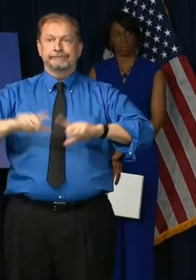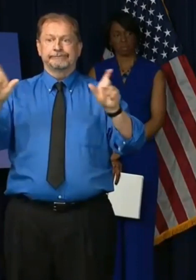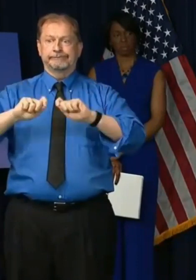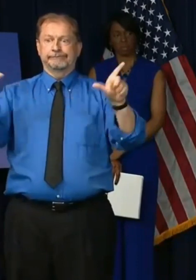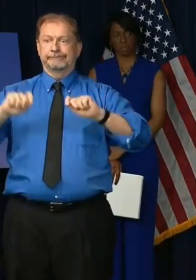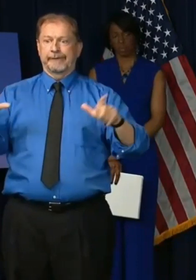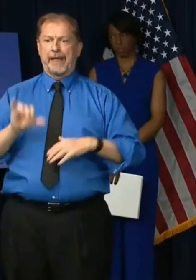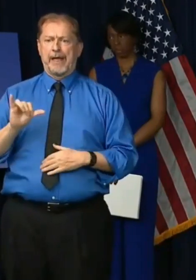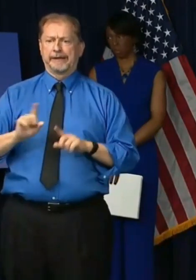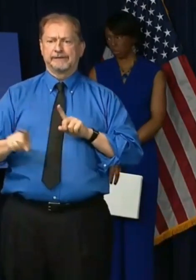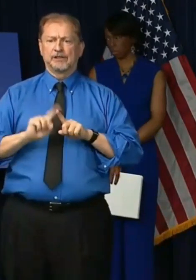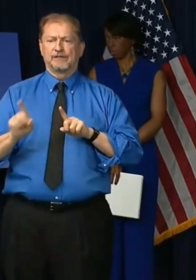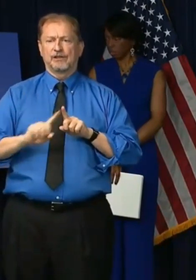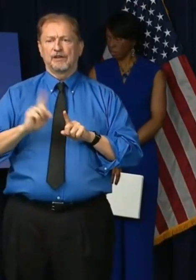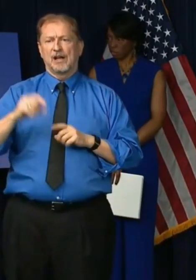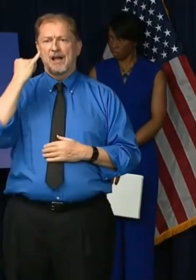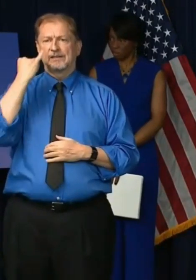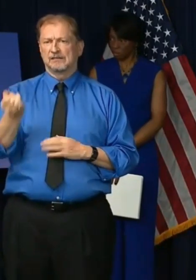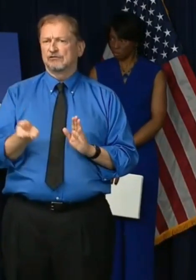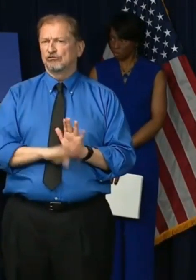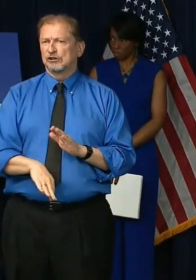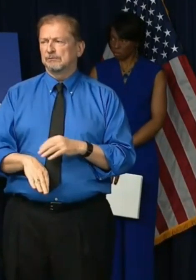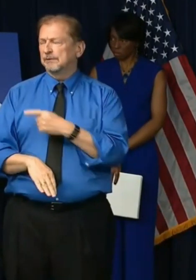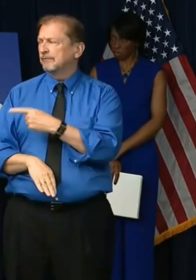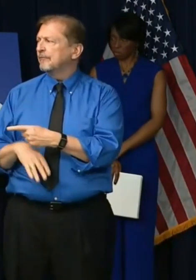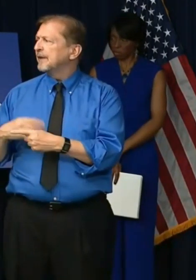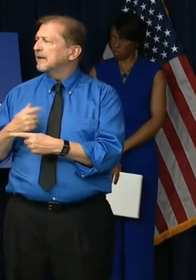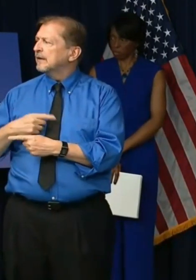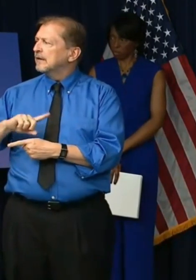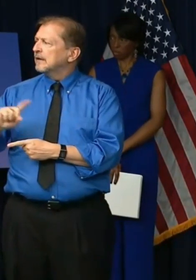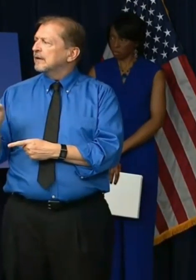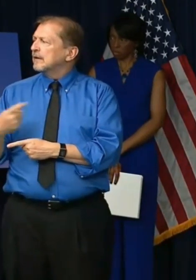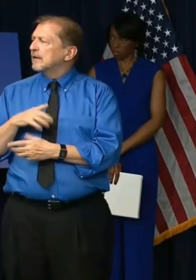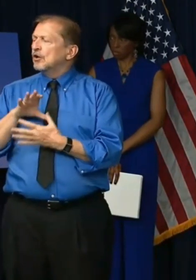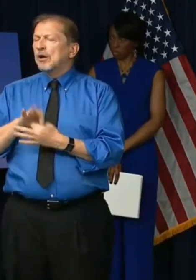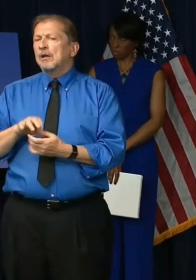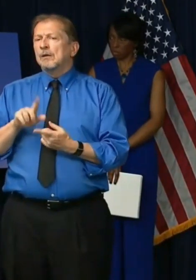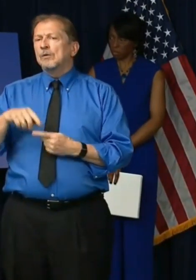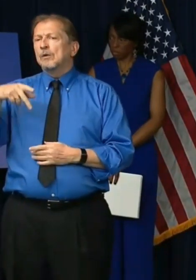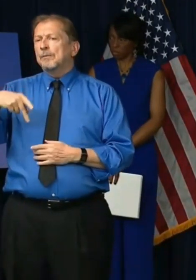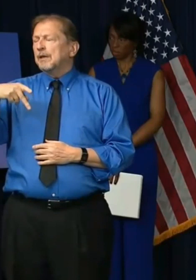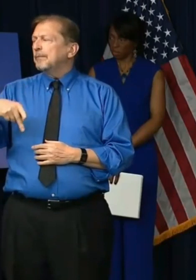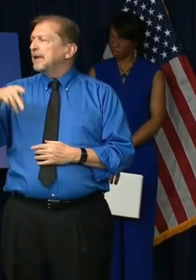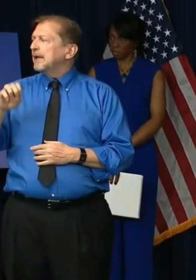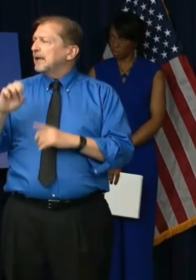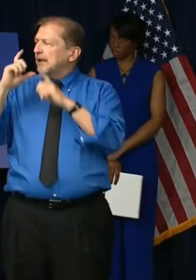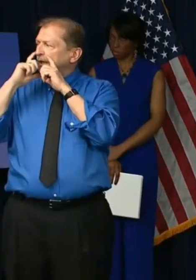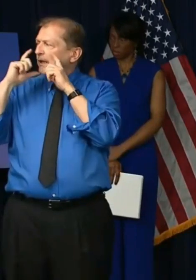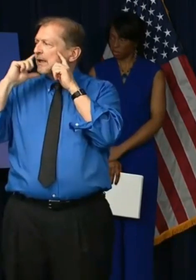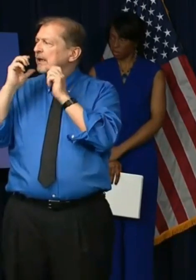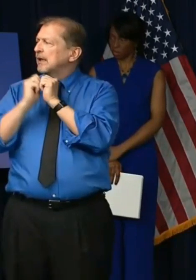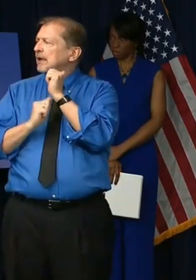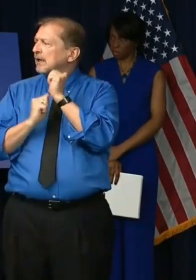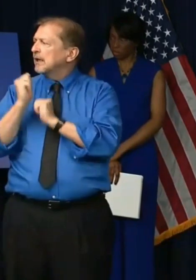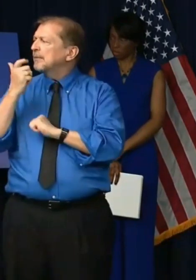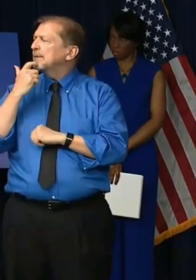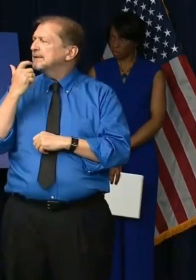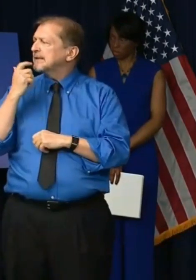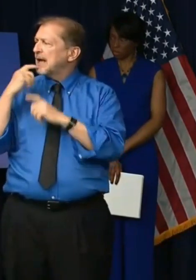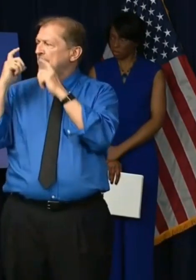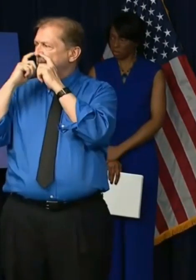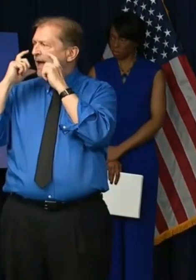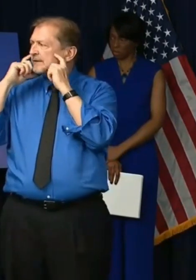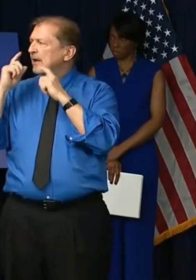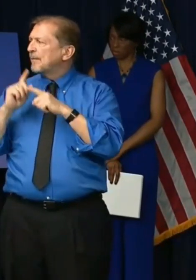trying to buy one online. Cheryl Corley at NPR has a question about PPE. Much of the concern has been around masks, but in some